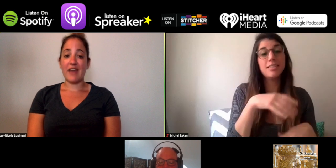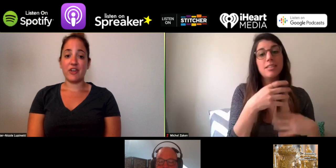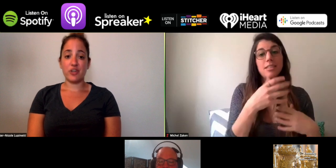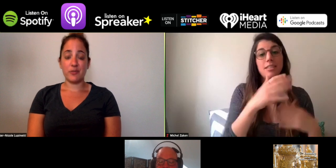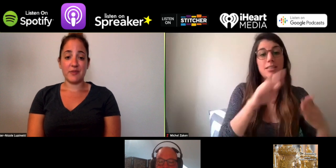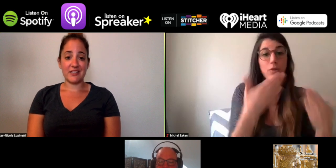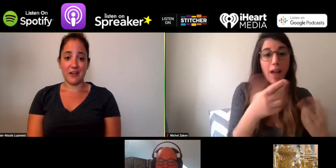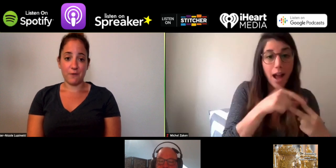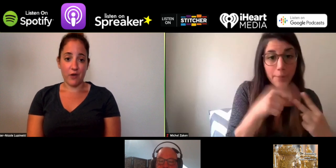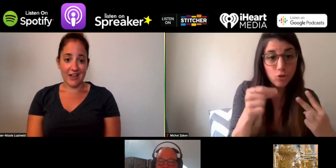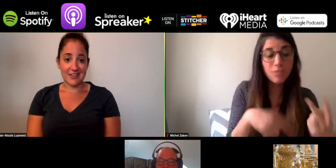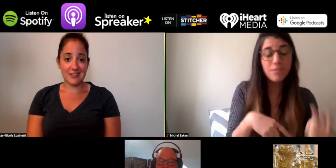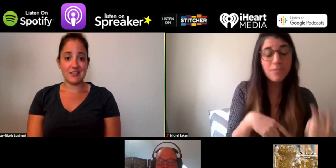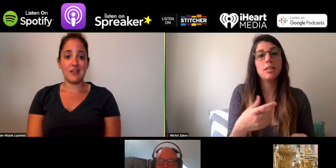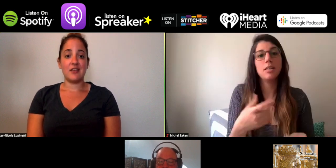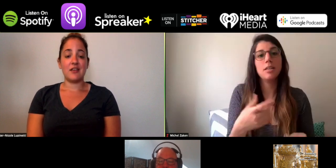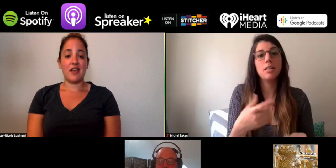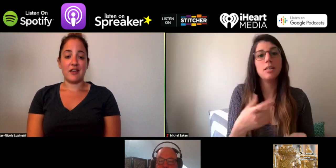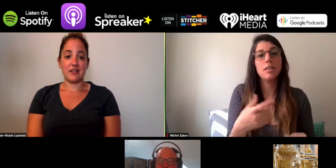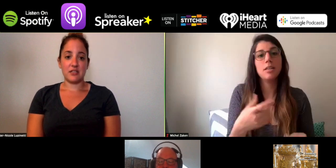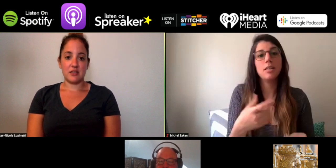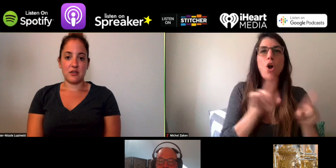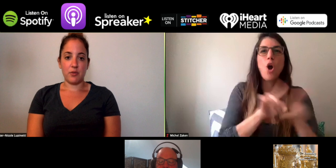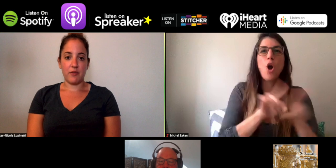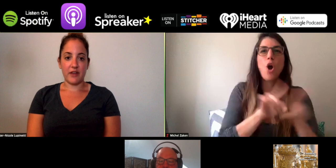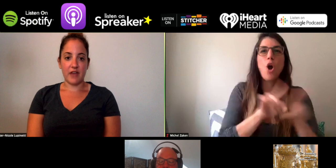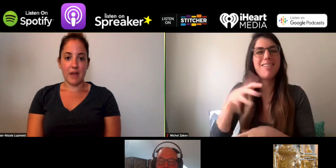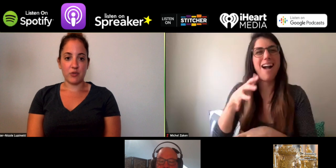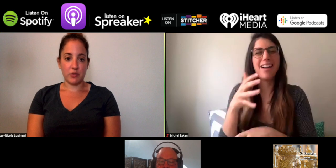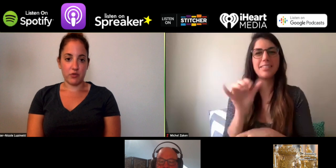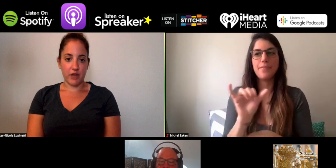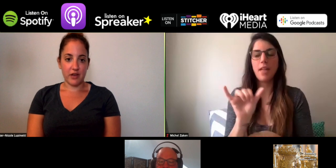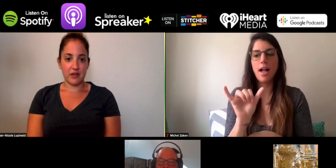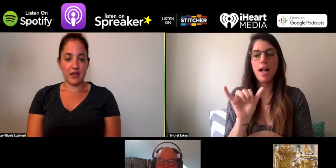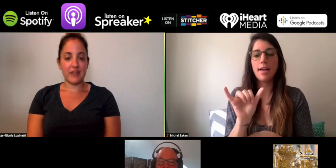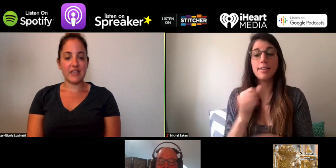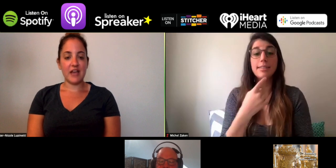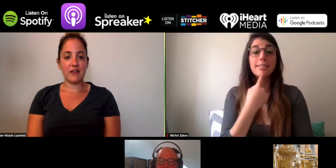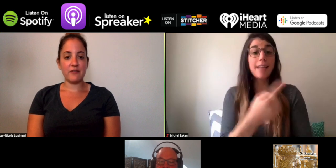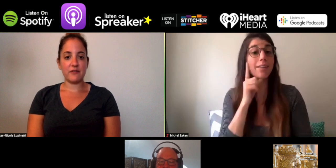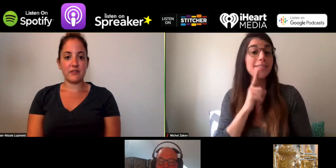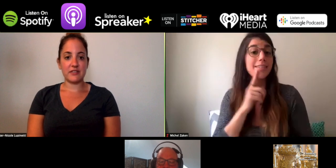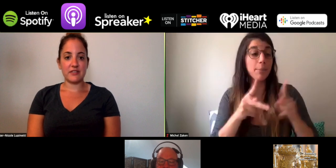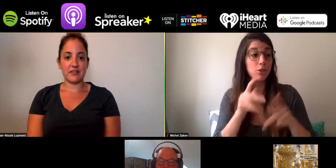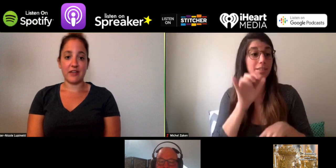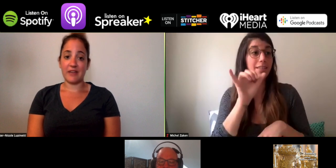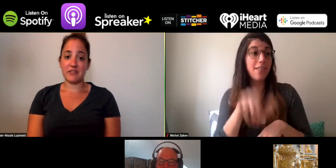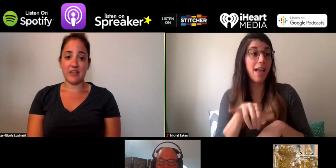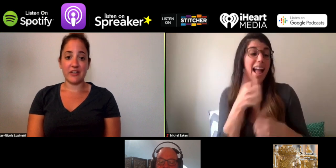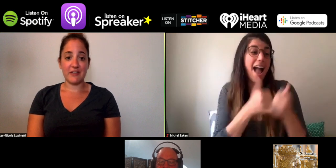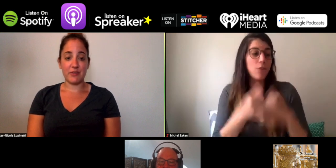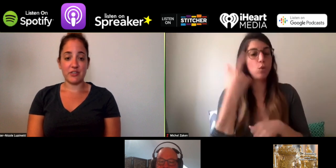Again, having an interpreter means that I have full access and, you know, providing that option would be great. And it's kind of